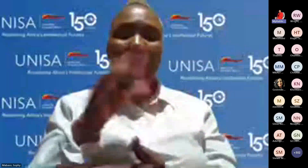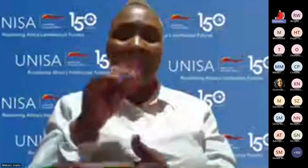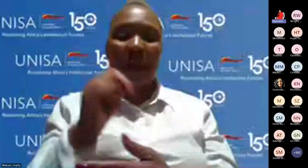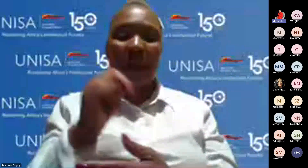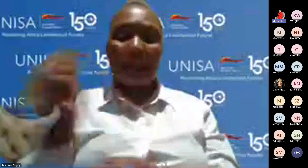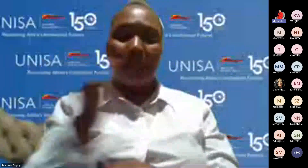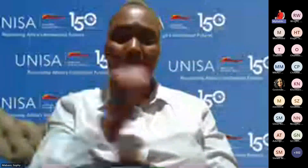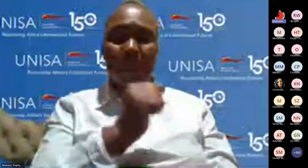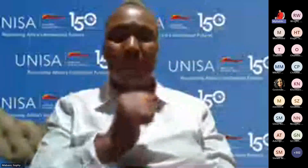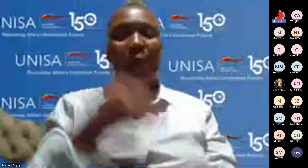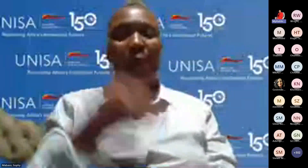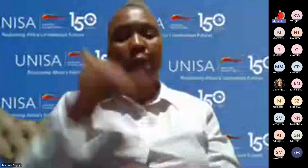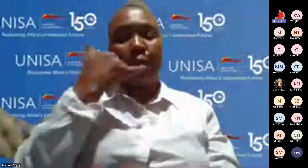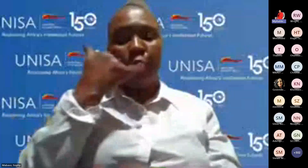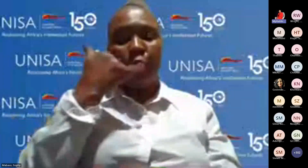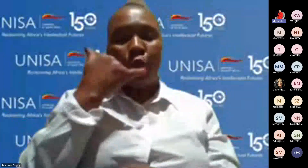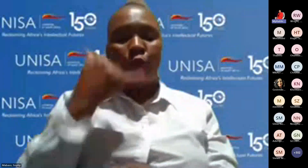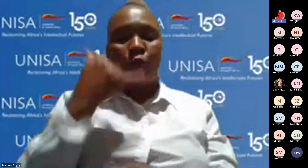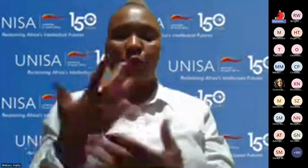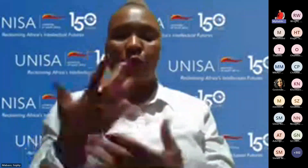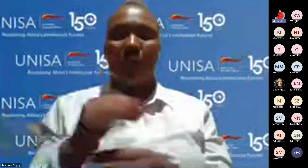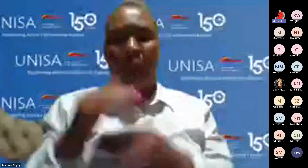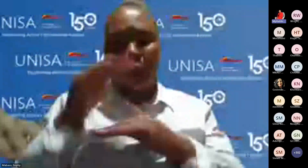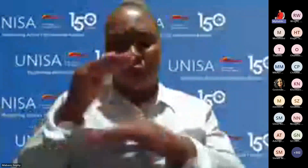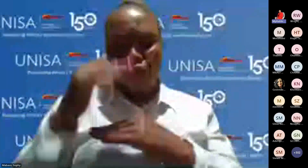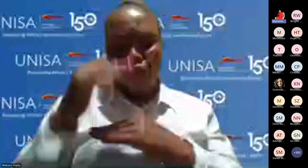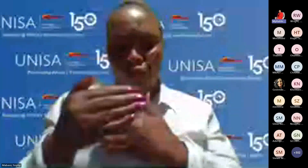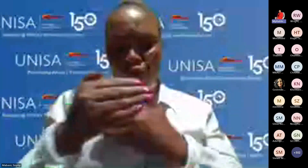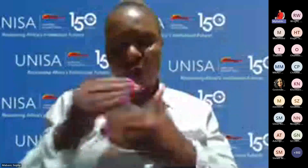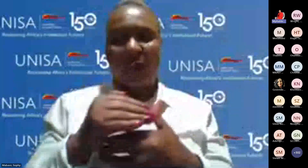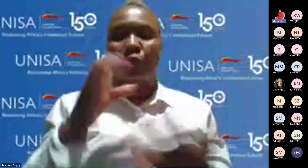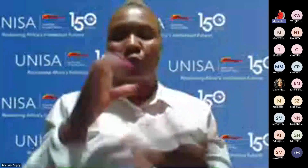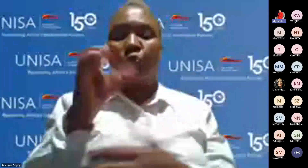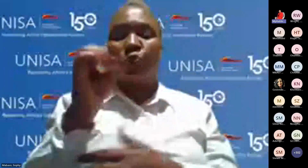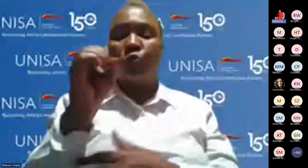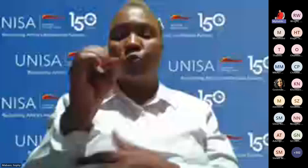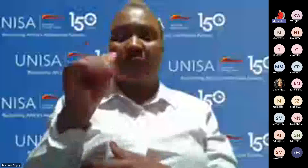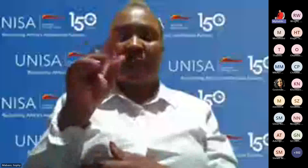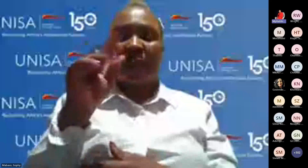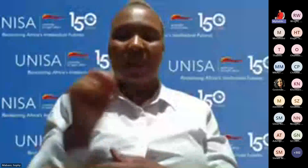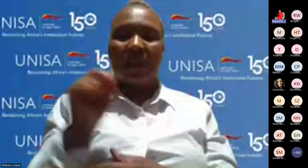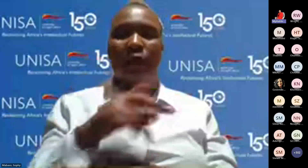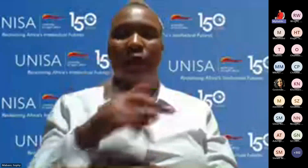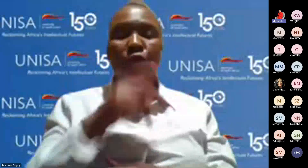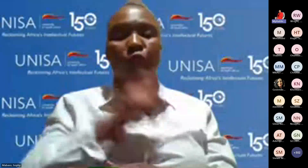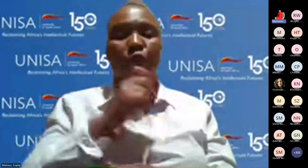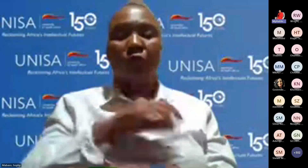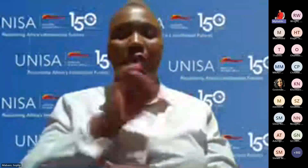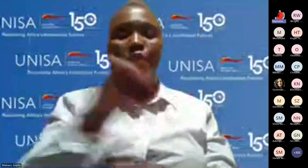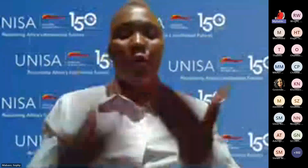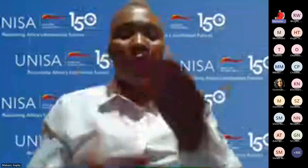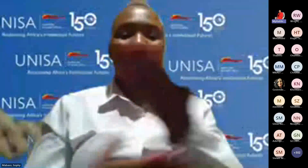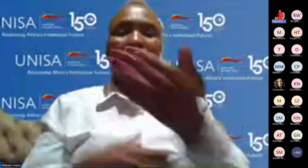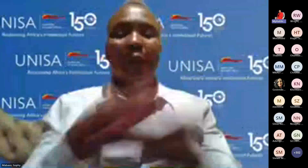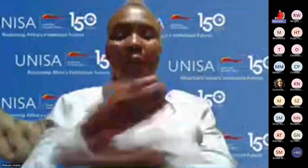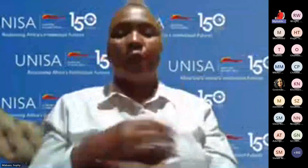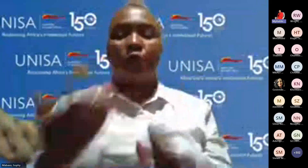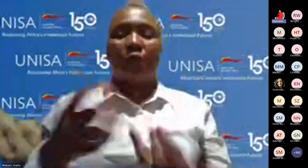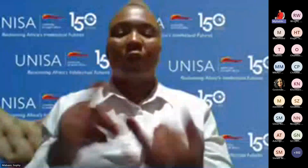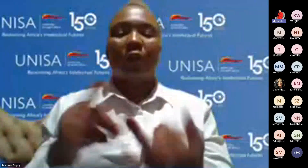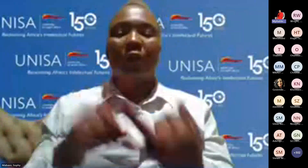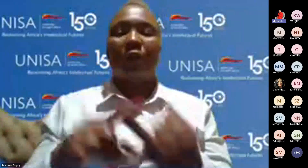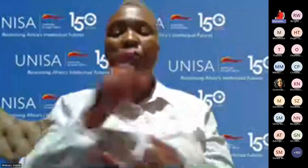to the document that you are scanning, if you are using a phone to scan. And if you are using a